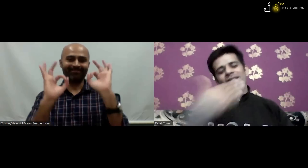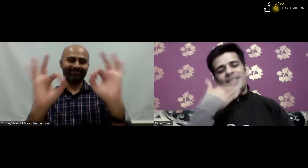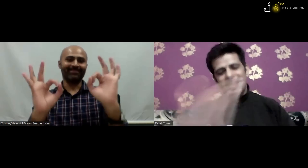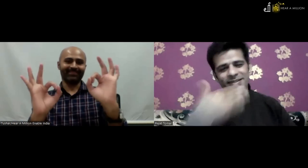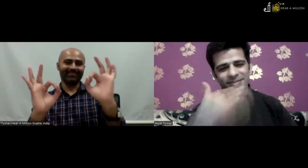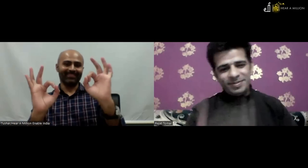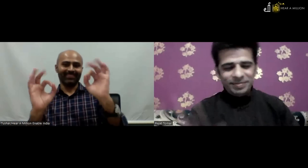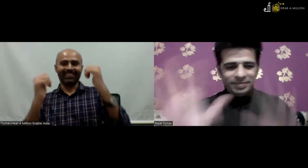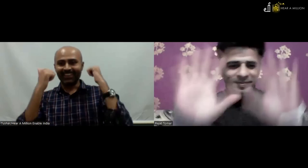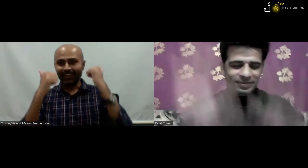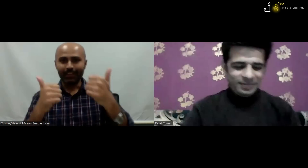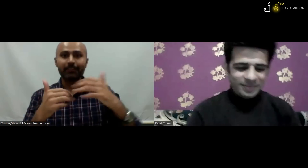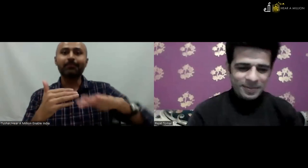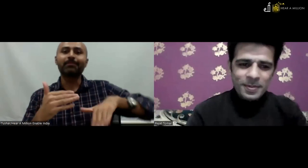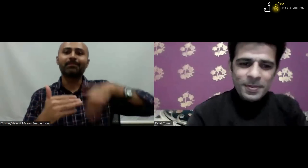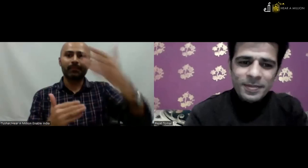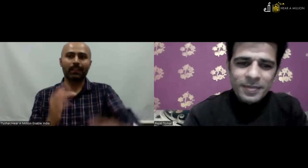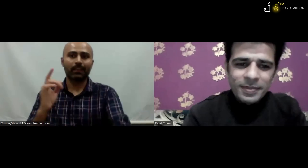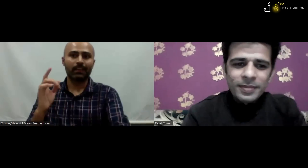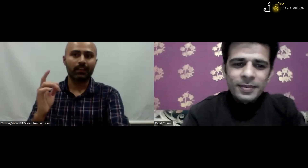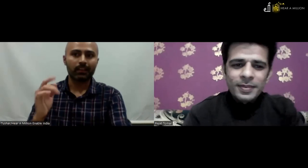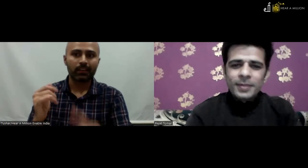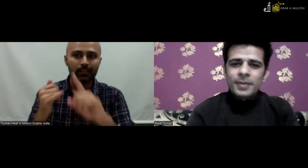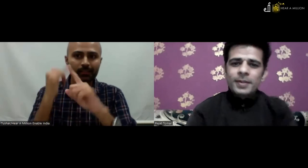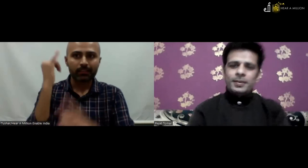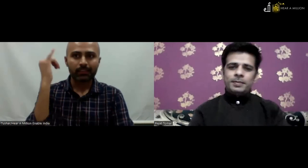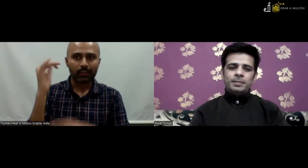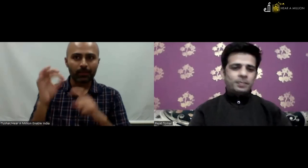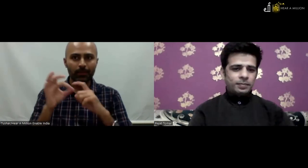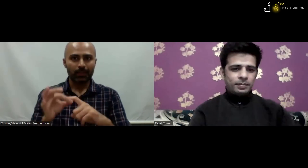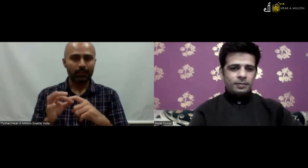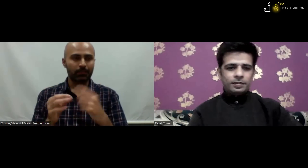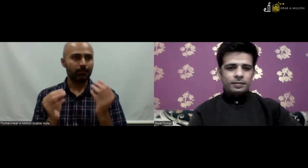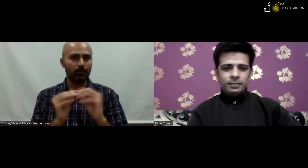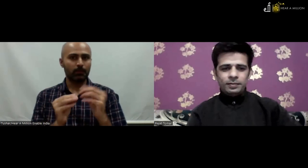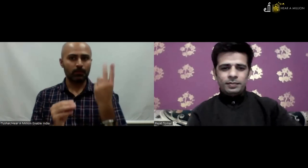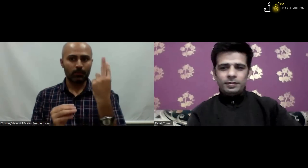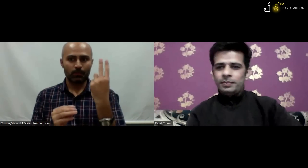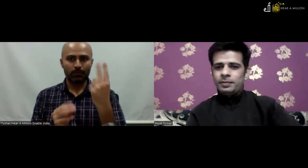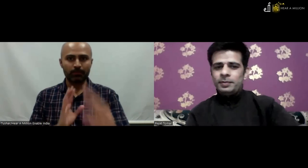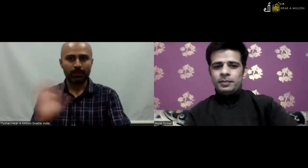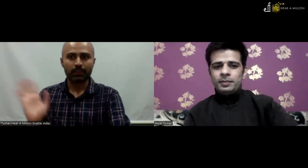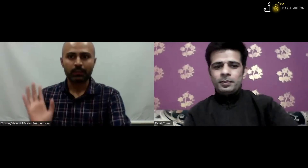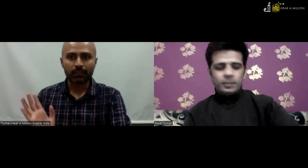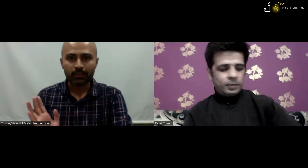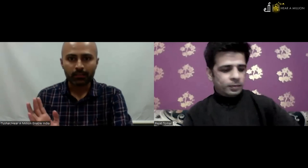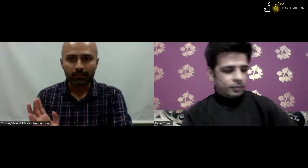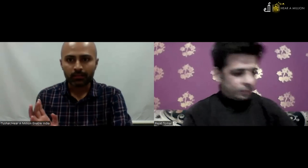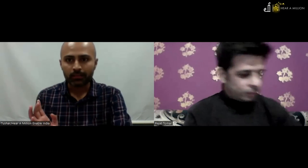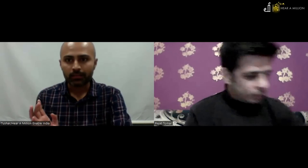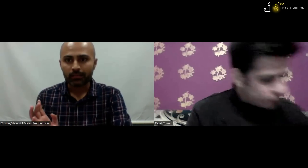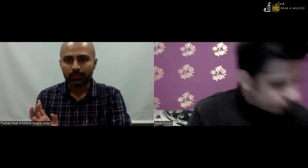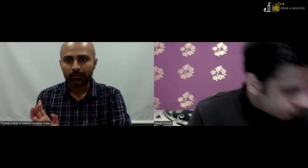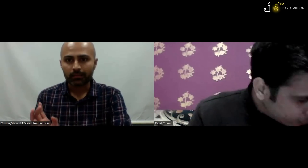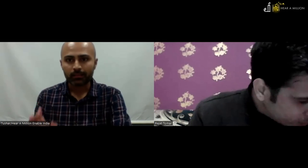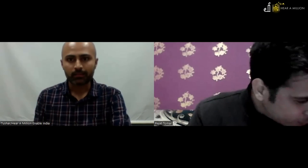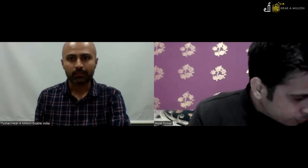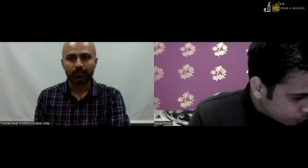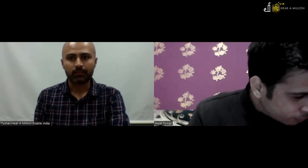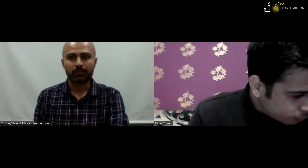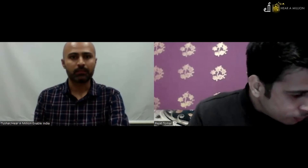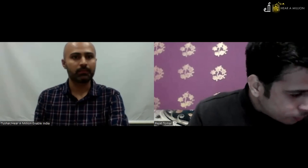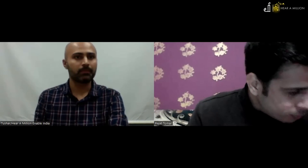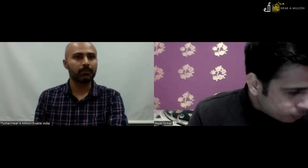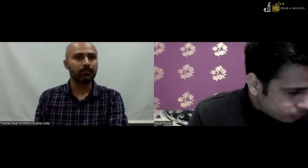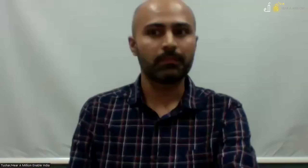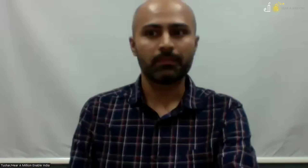get it. Thank you so much for sharing your story. Thank you so much. We'll have the another question. We can take two more